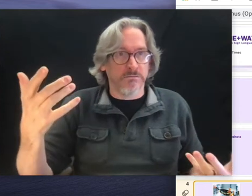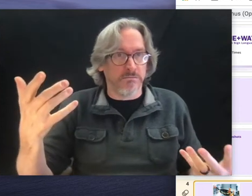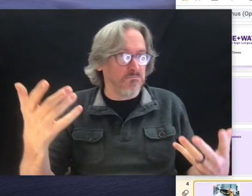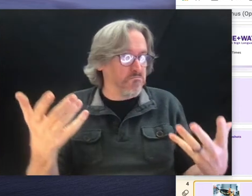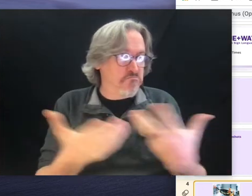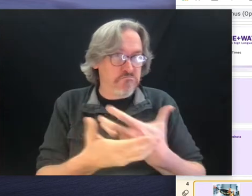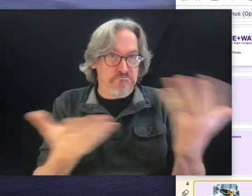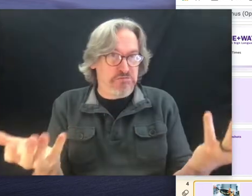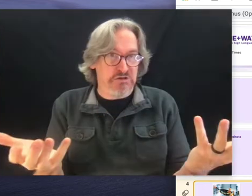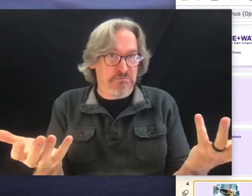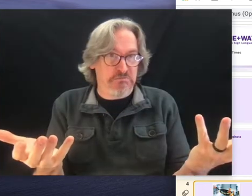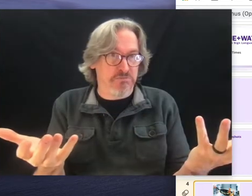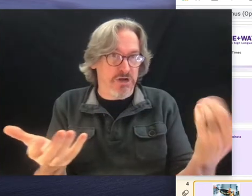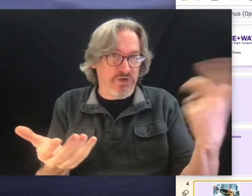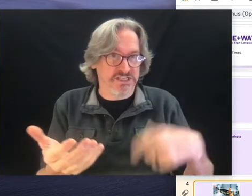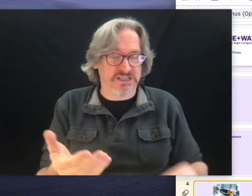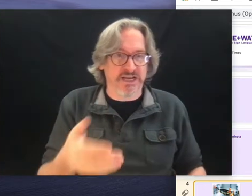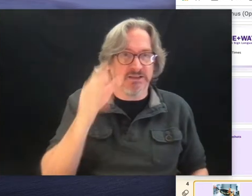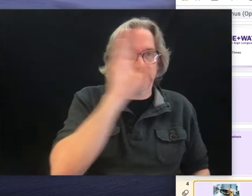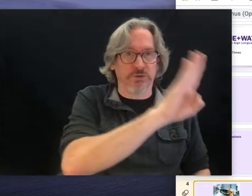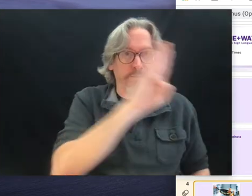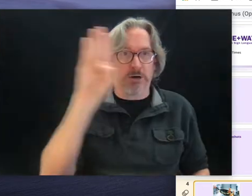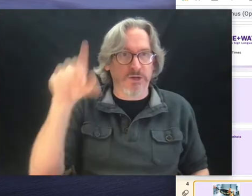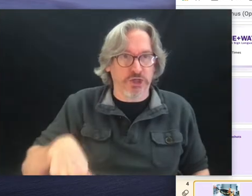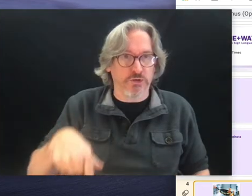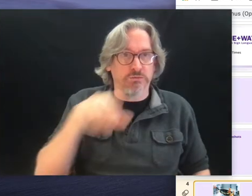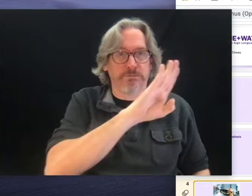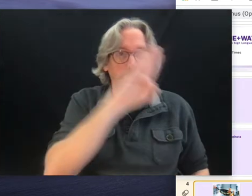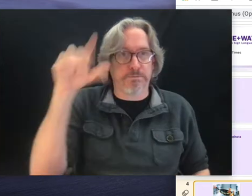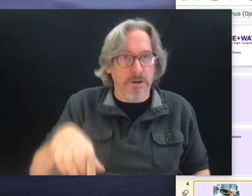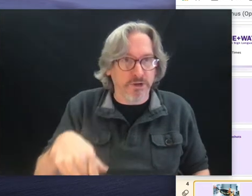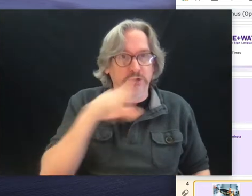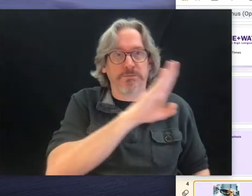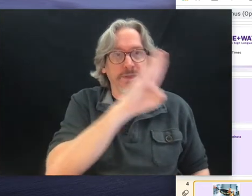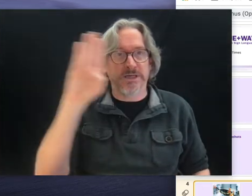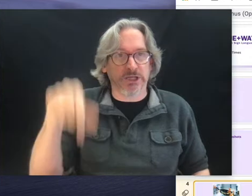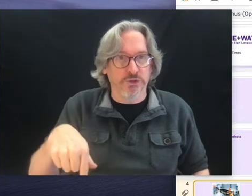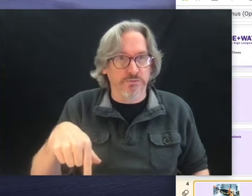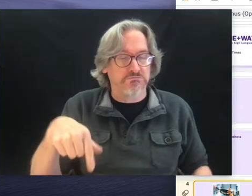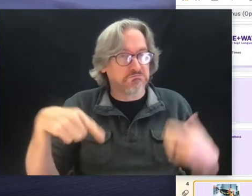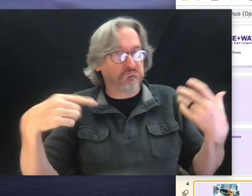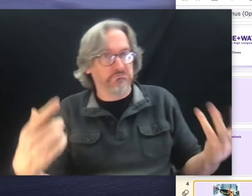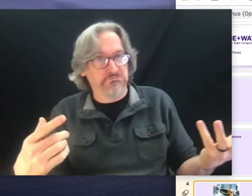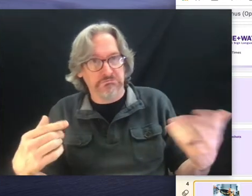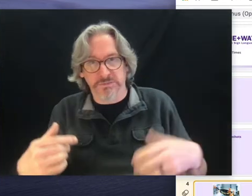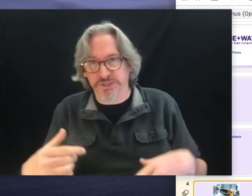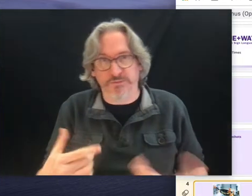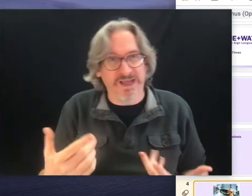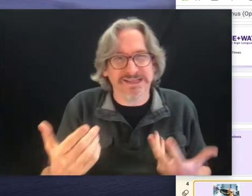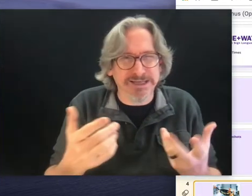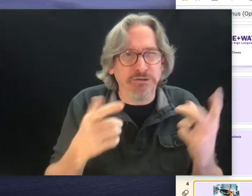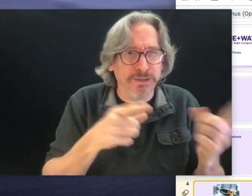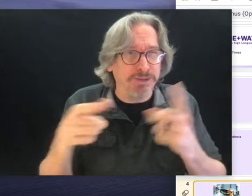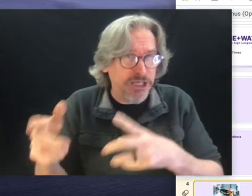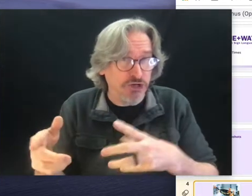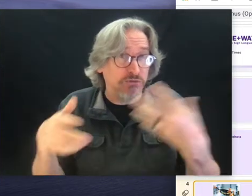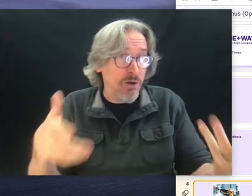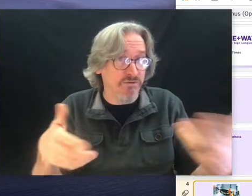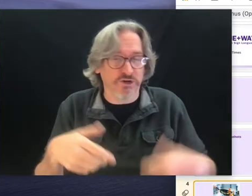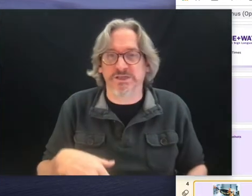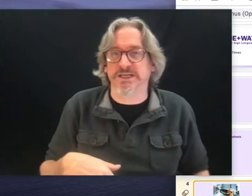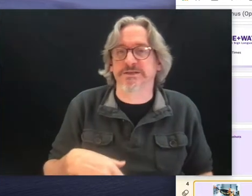In the what's the sign they do? Barbecue, BBQ. So it's still